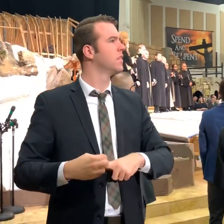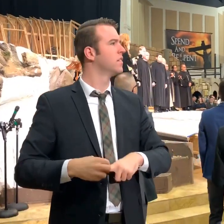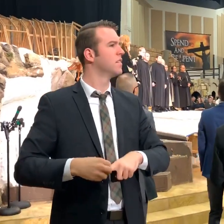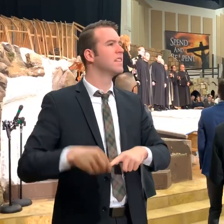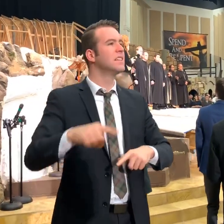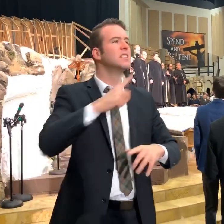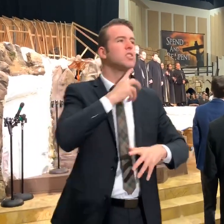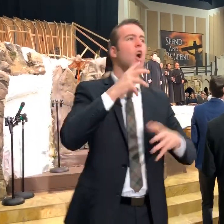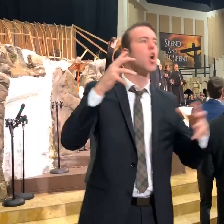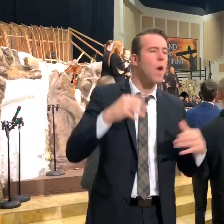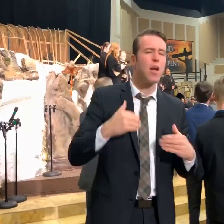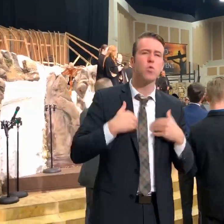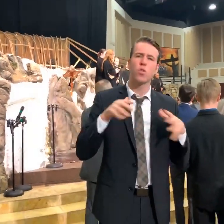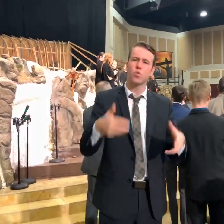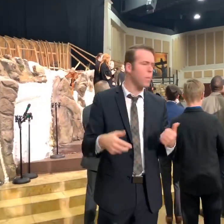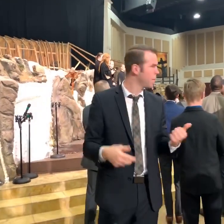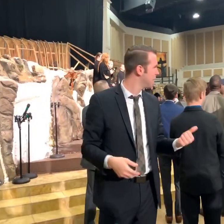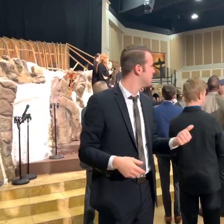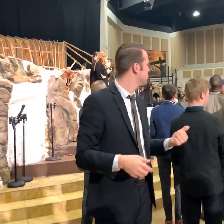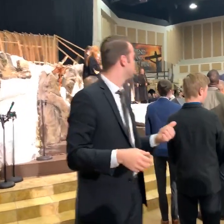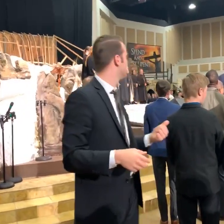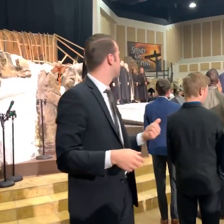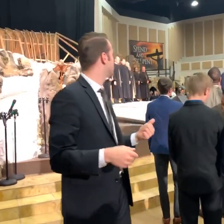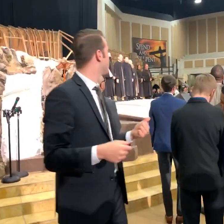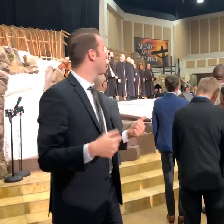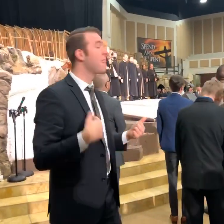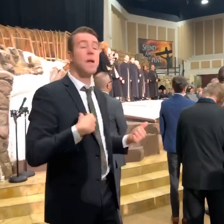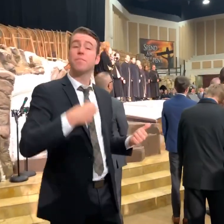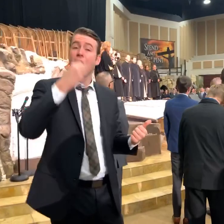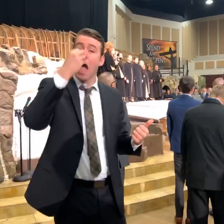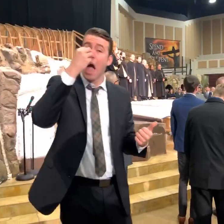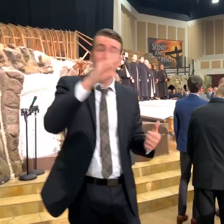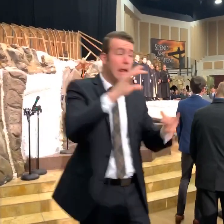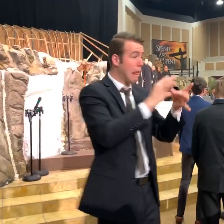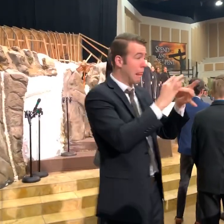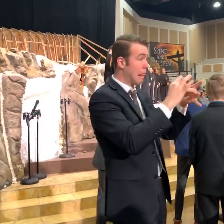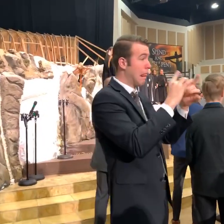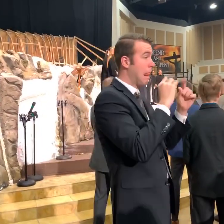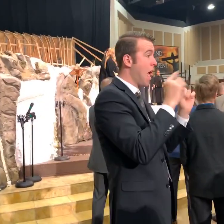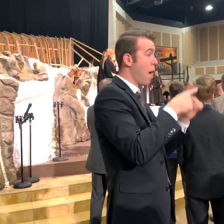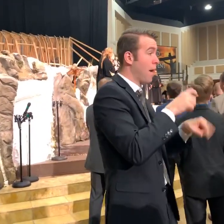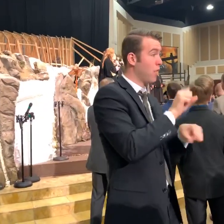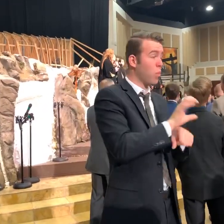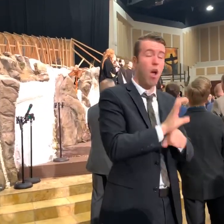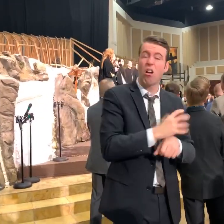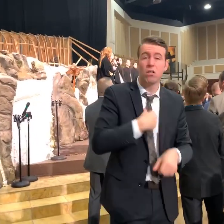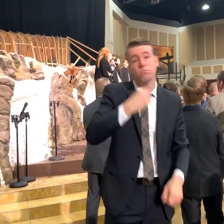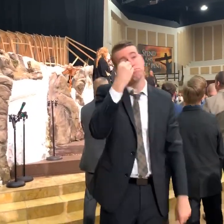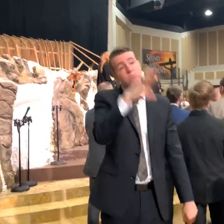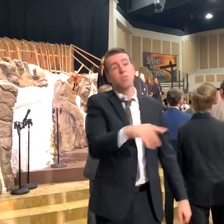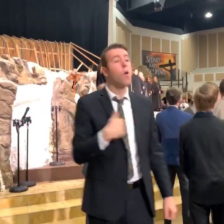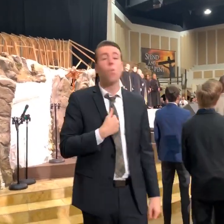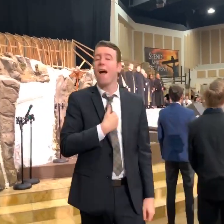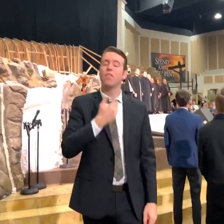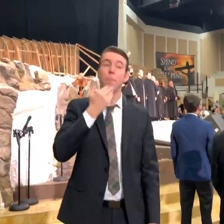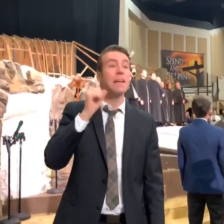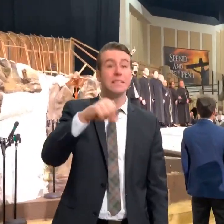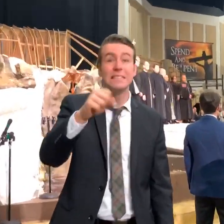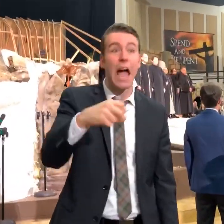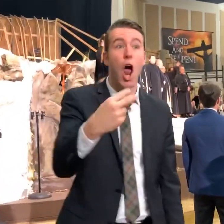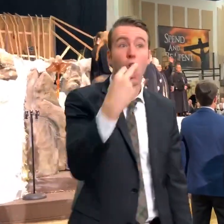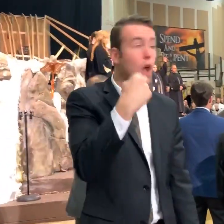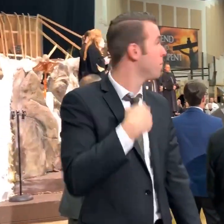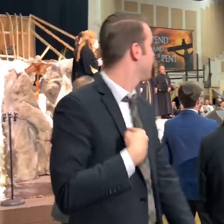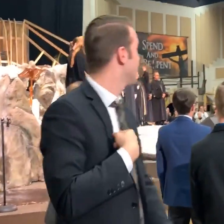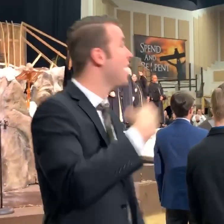This is a great youth group. I don't care what anybody says about the Rock Church, young people. We got the best, yeah.